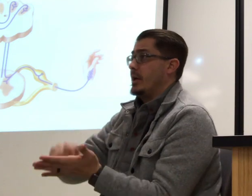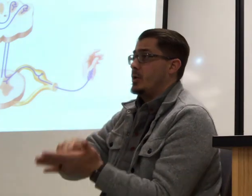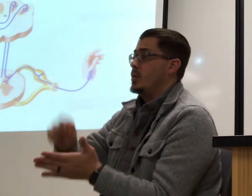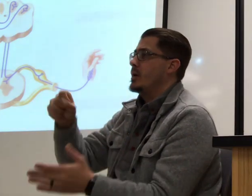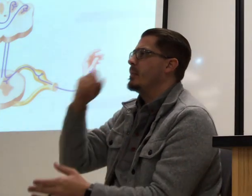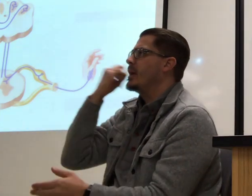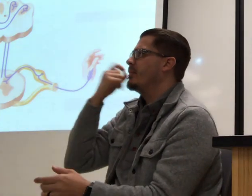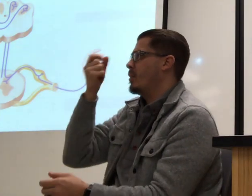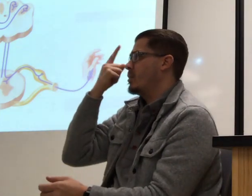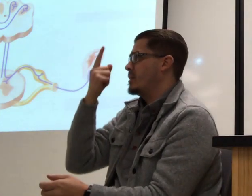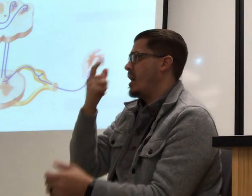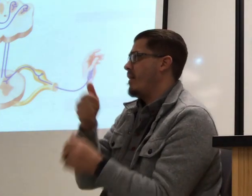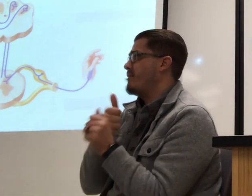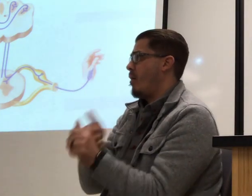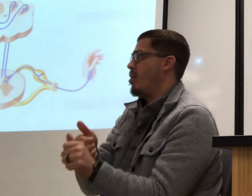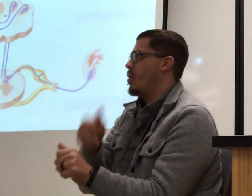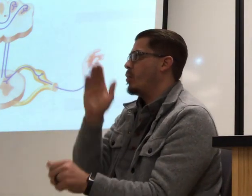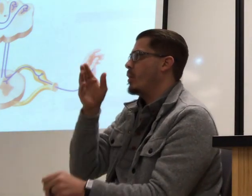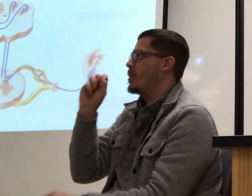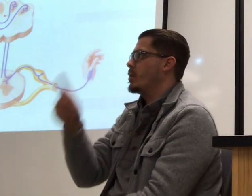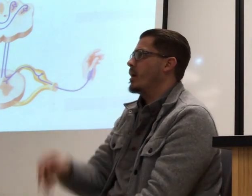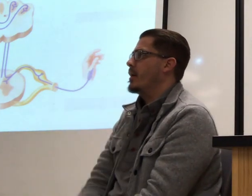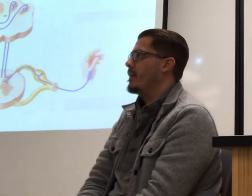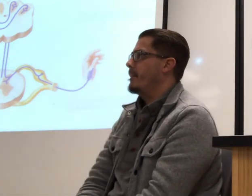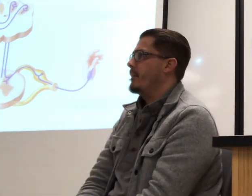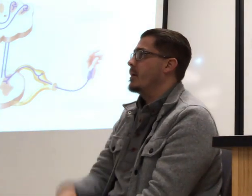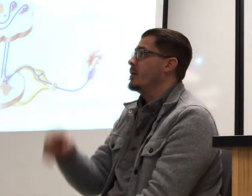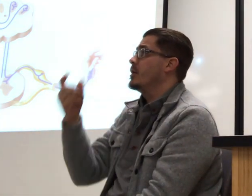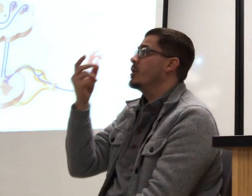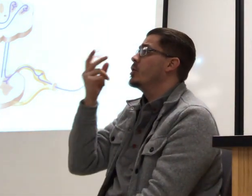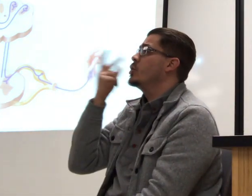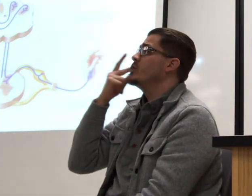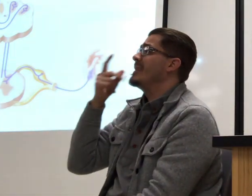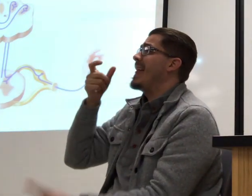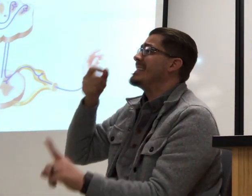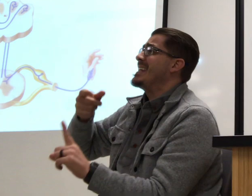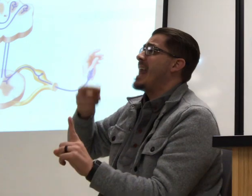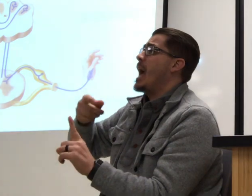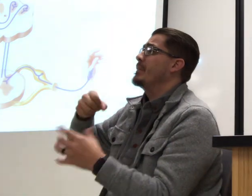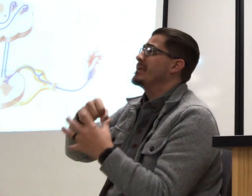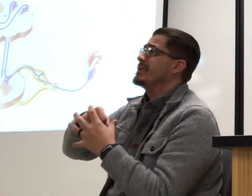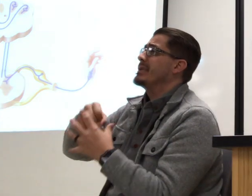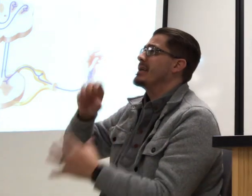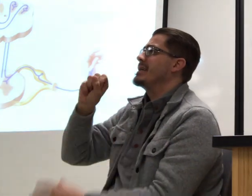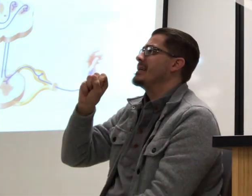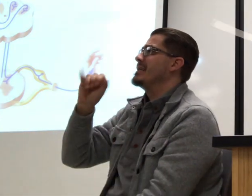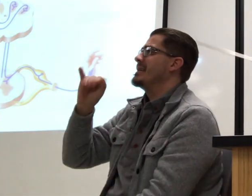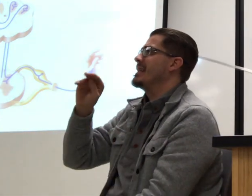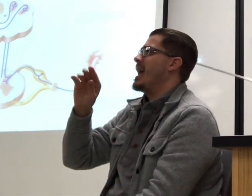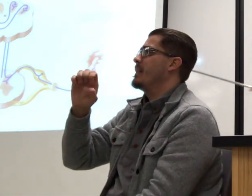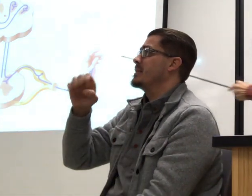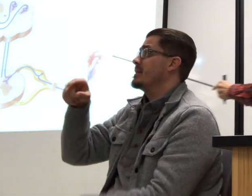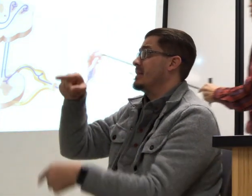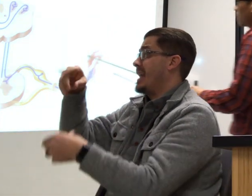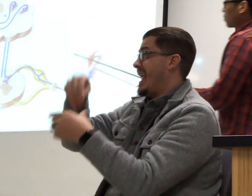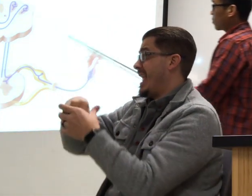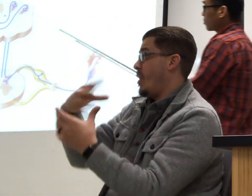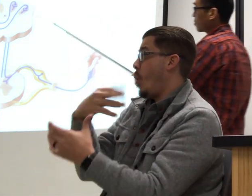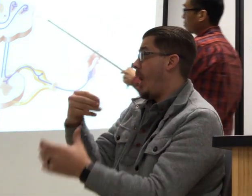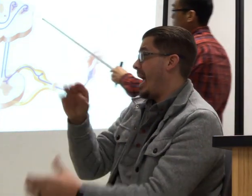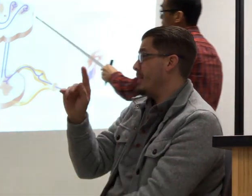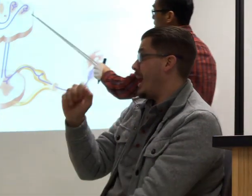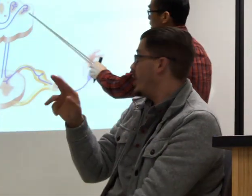as long as you're with me, I think you'll be okay. Do you see the synapse? That's the synapses in the medulla. And that's in the white